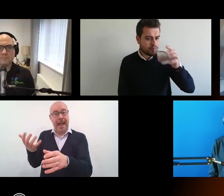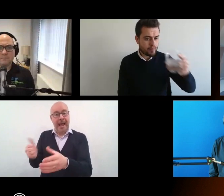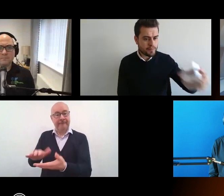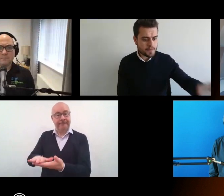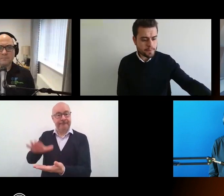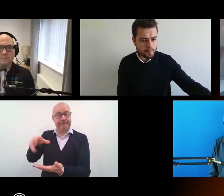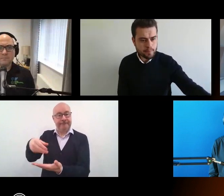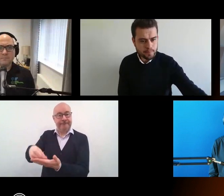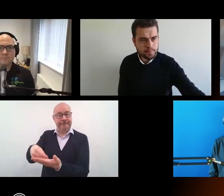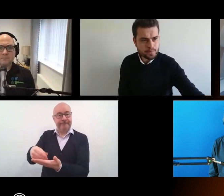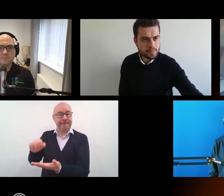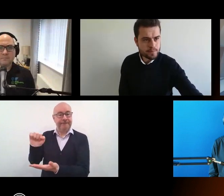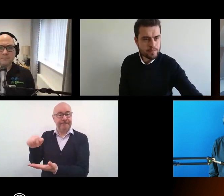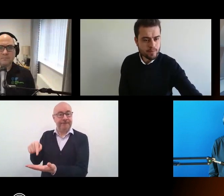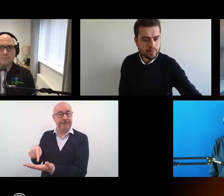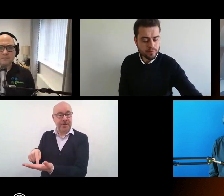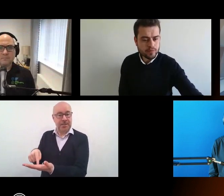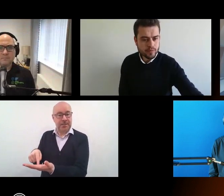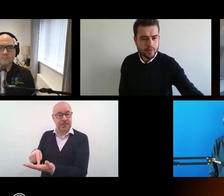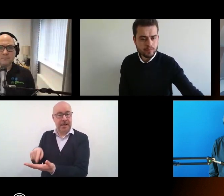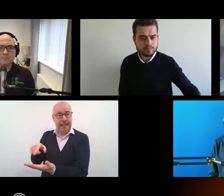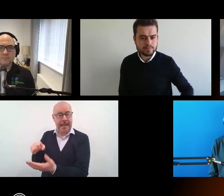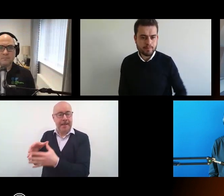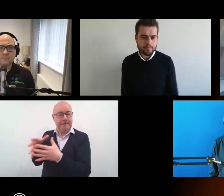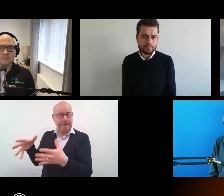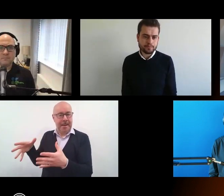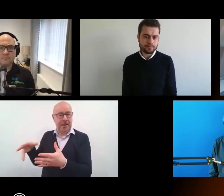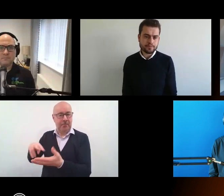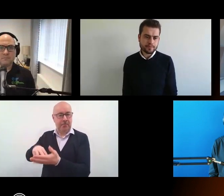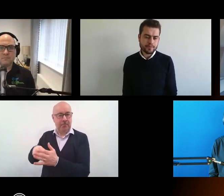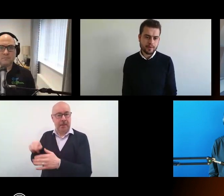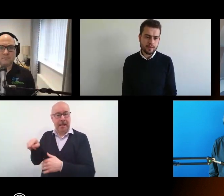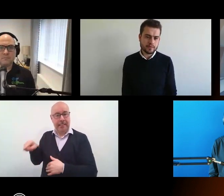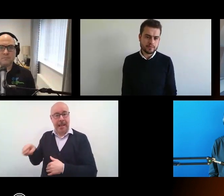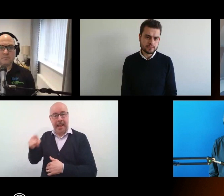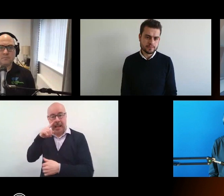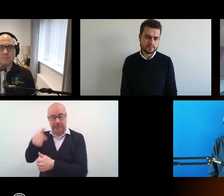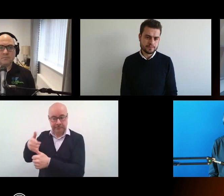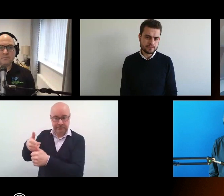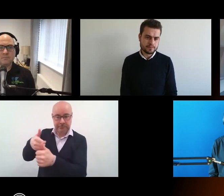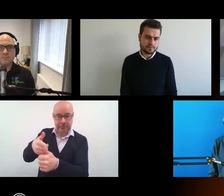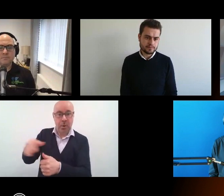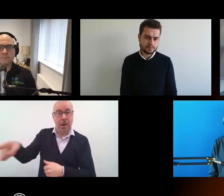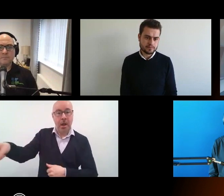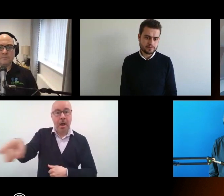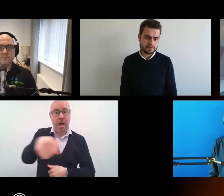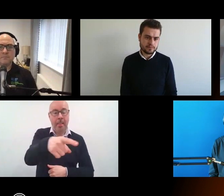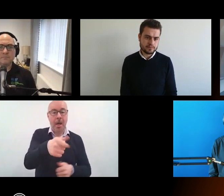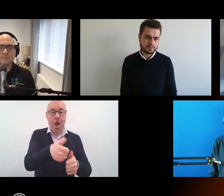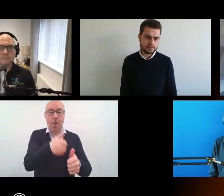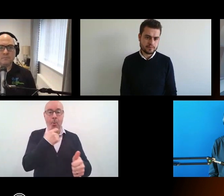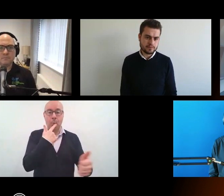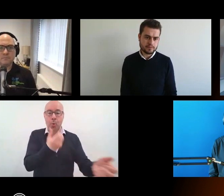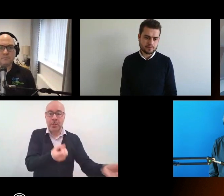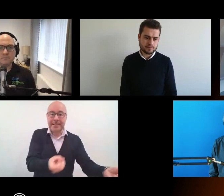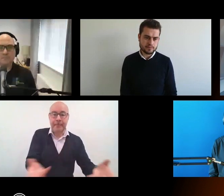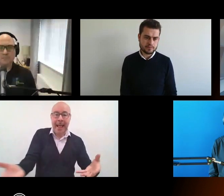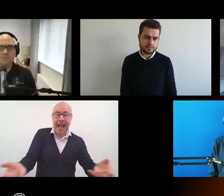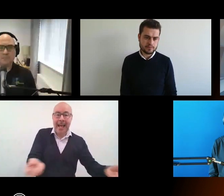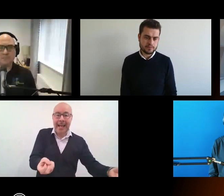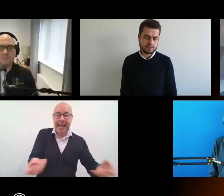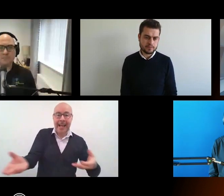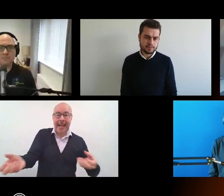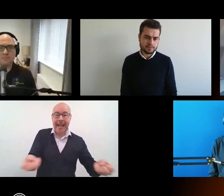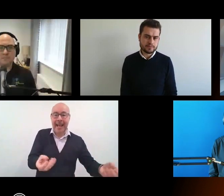main organizers, they can then work with companies that are the suppliers to make sure that we can be